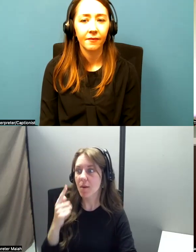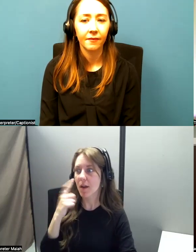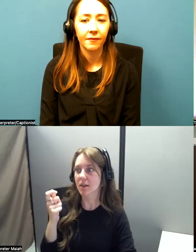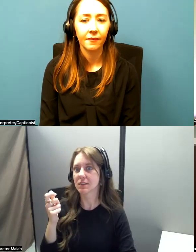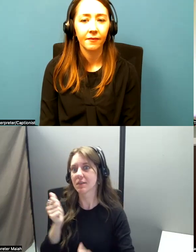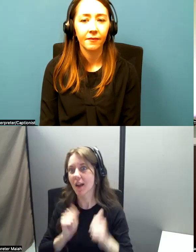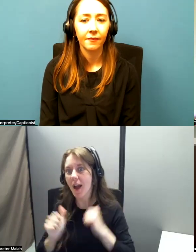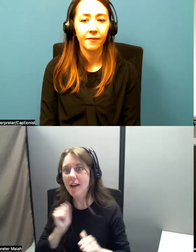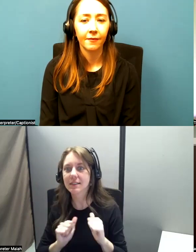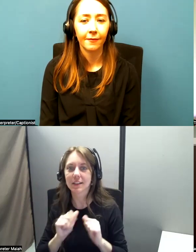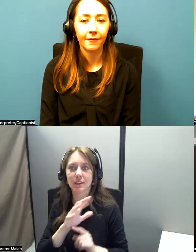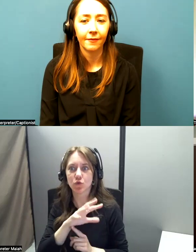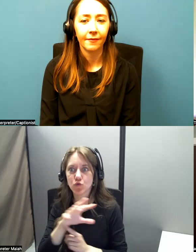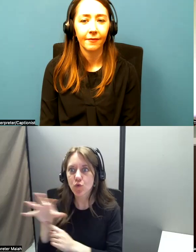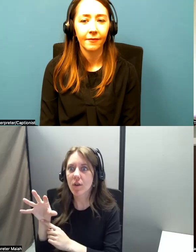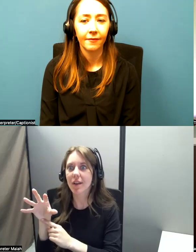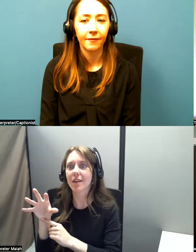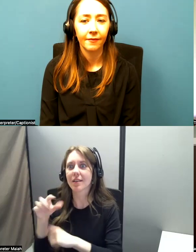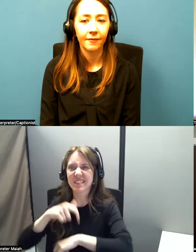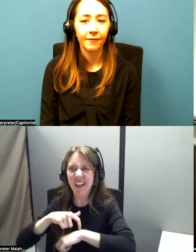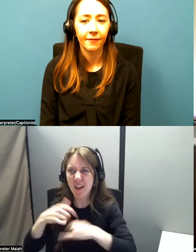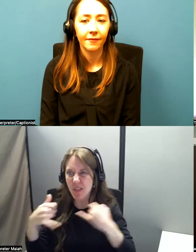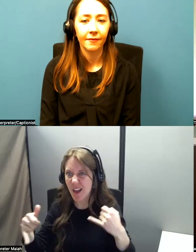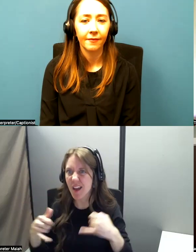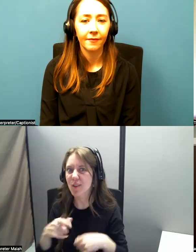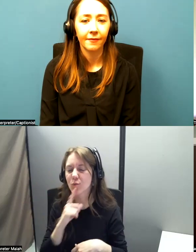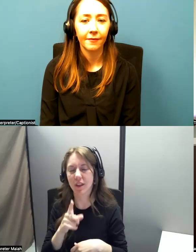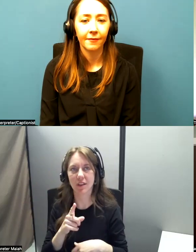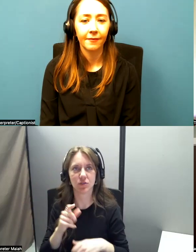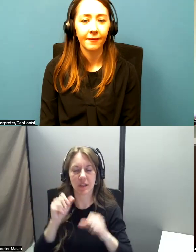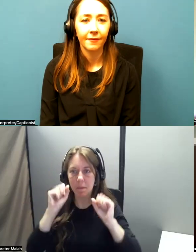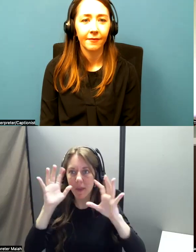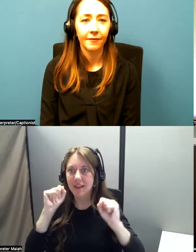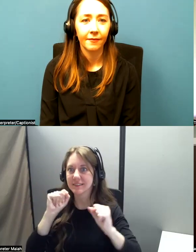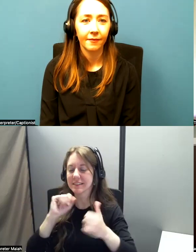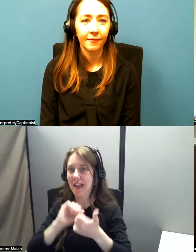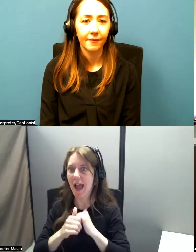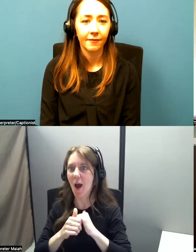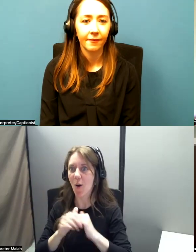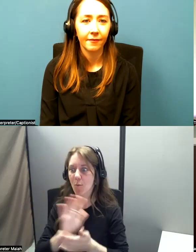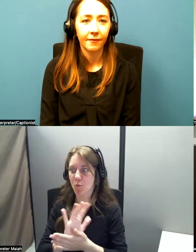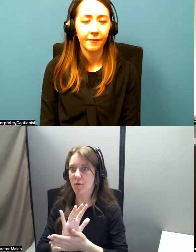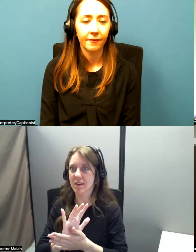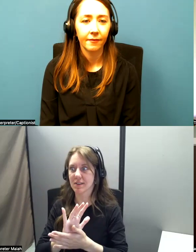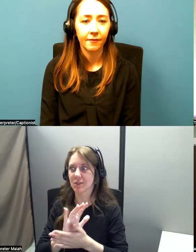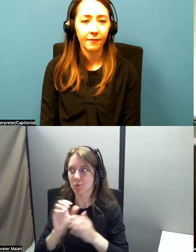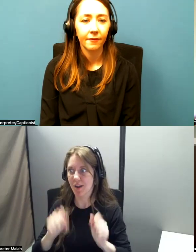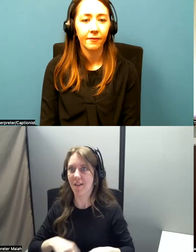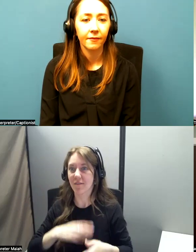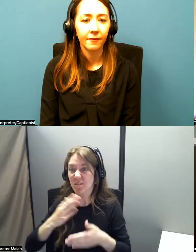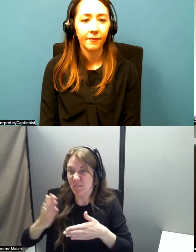shooting, and the timeline with the filming. I'm just amazed how movies are made in 15 days and give or